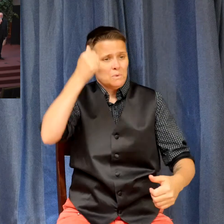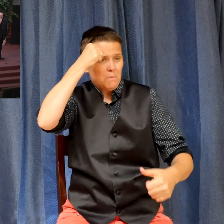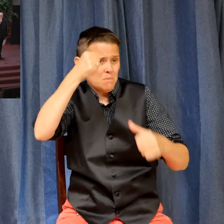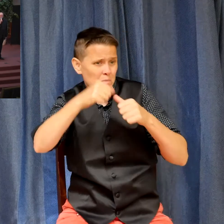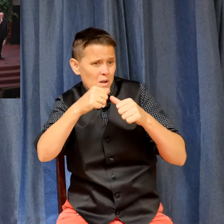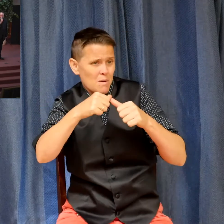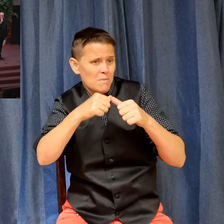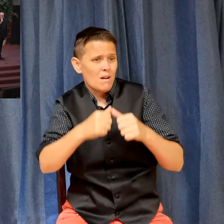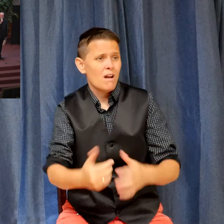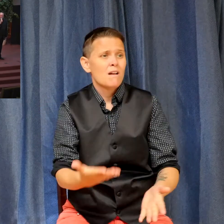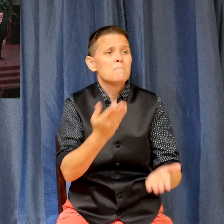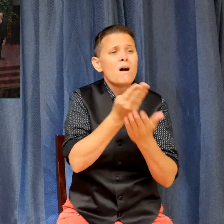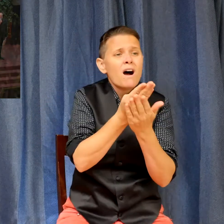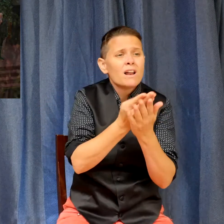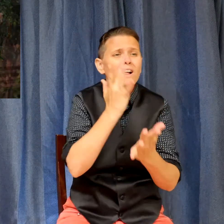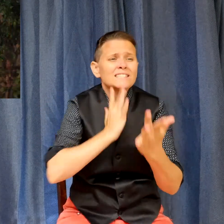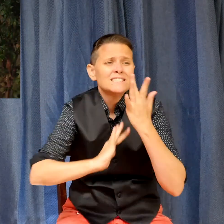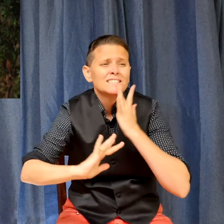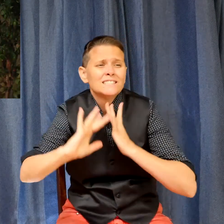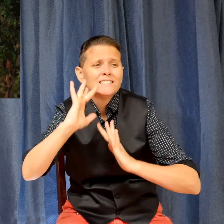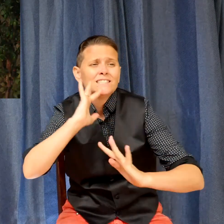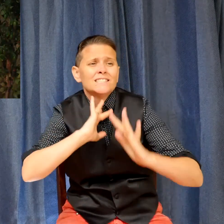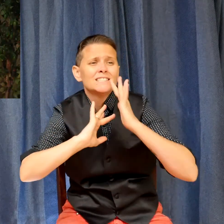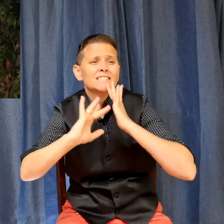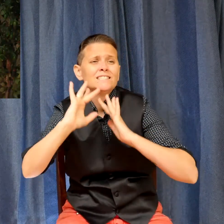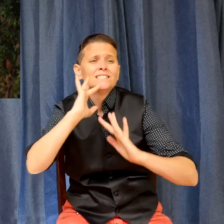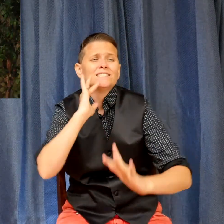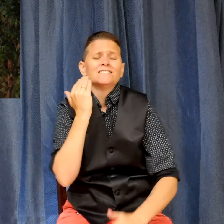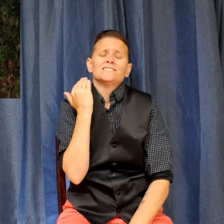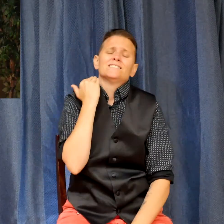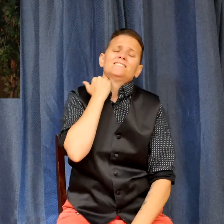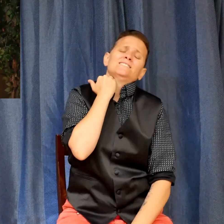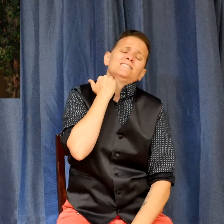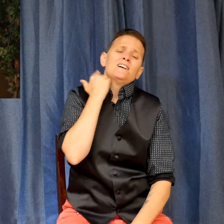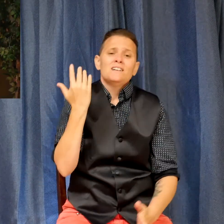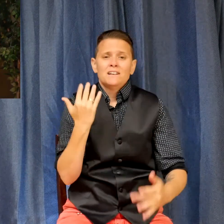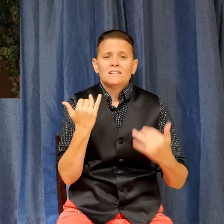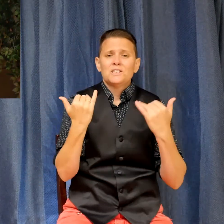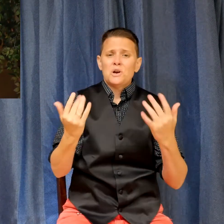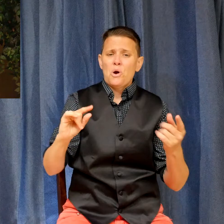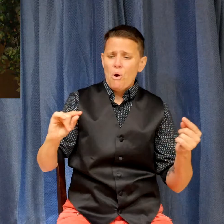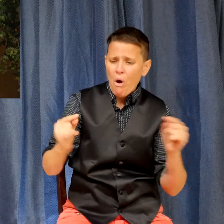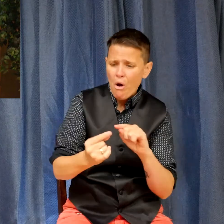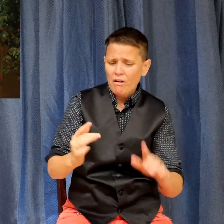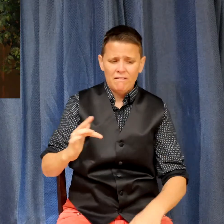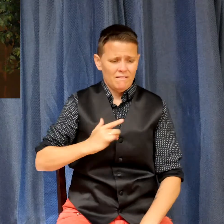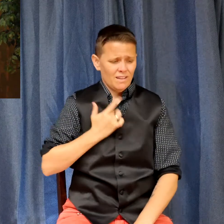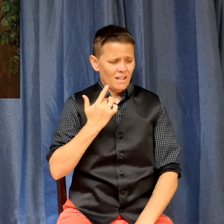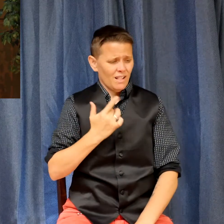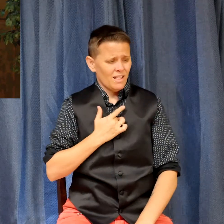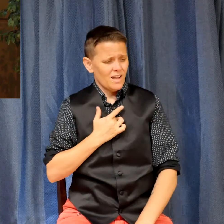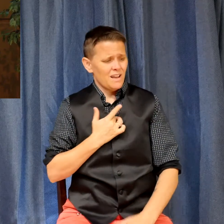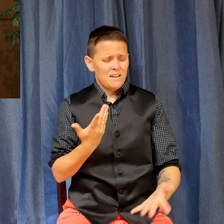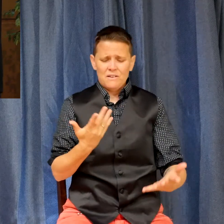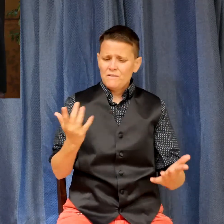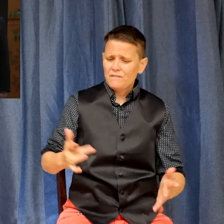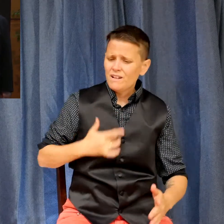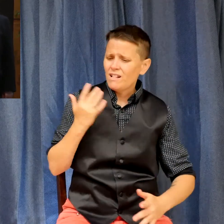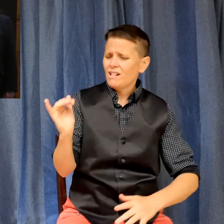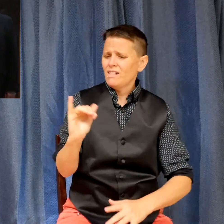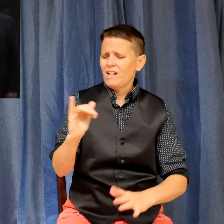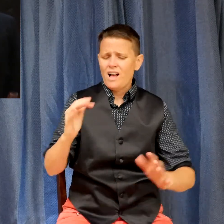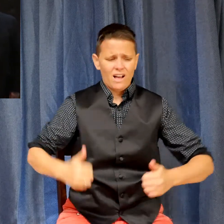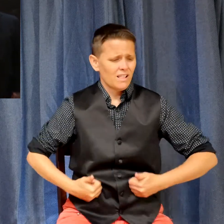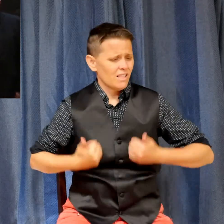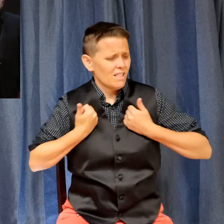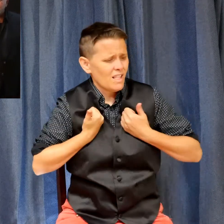the money was getting low. You're hurting, now you're feeling low. Just when you thought the night would